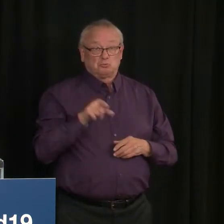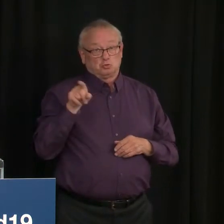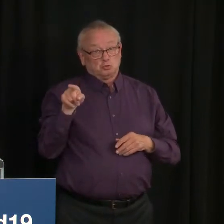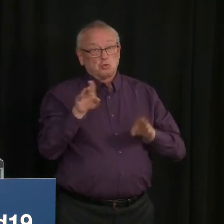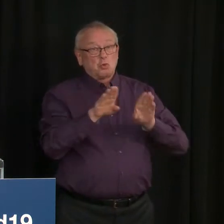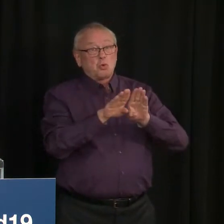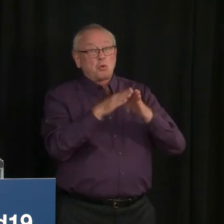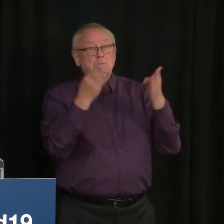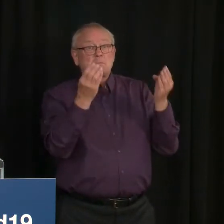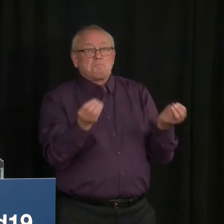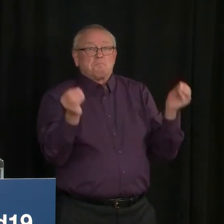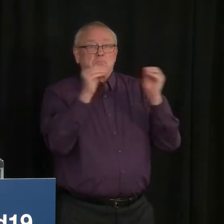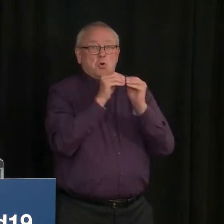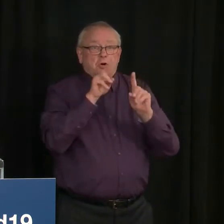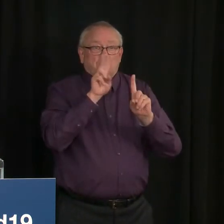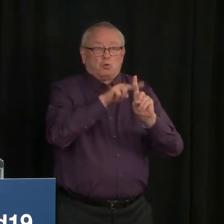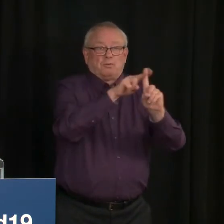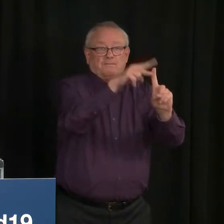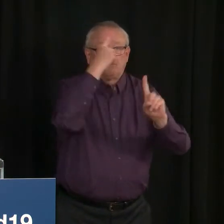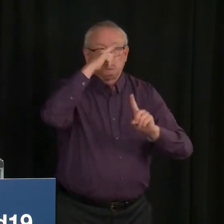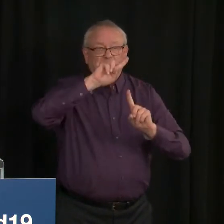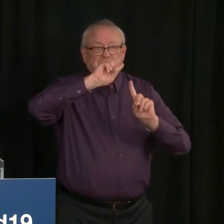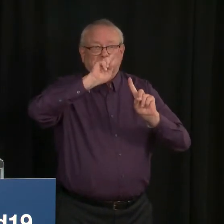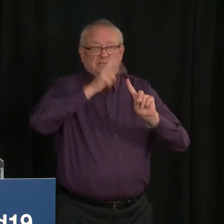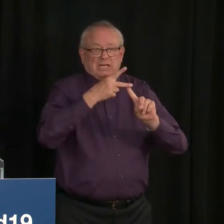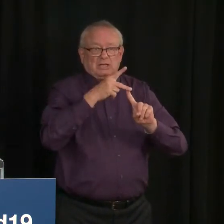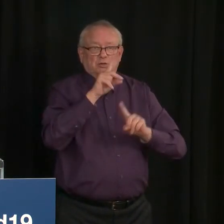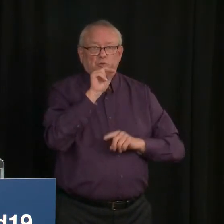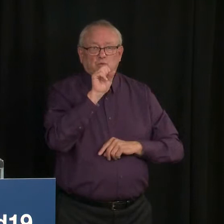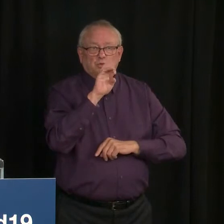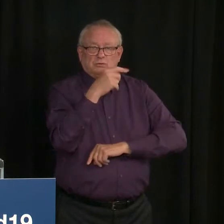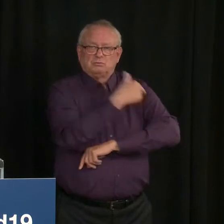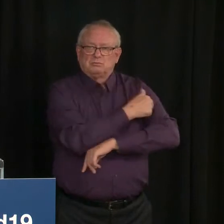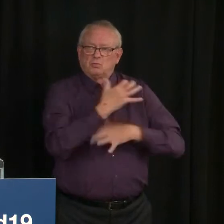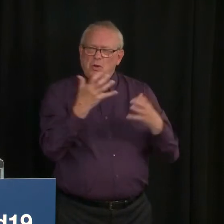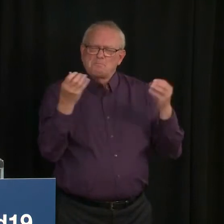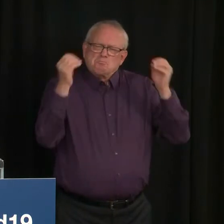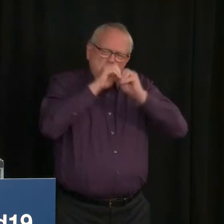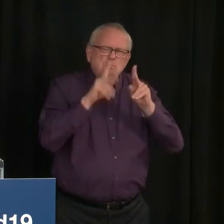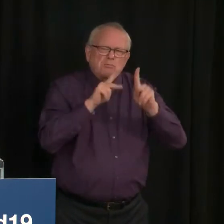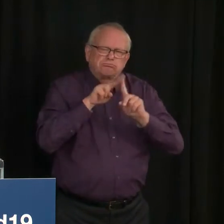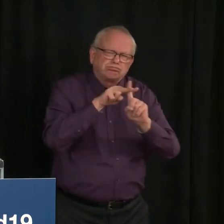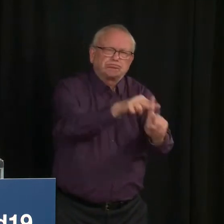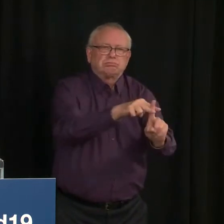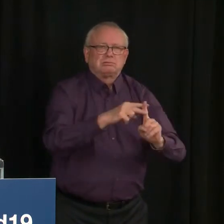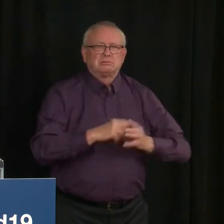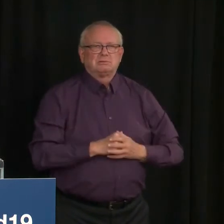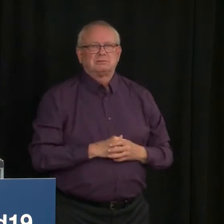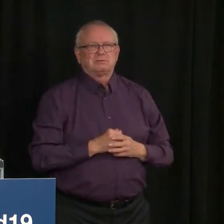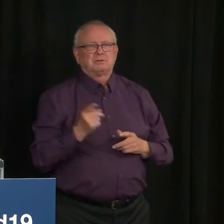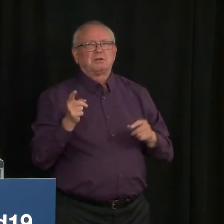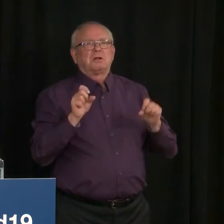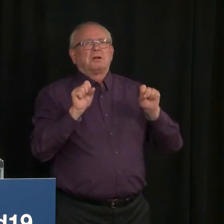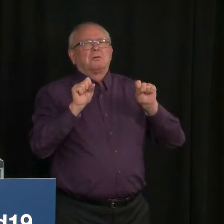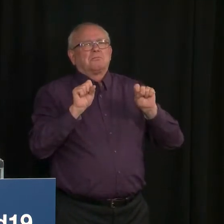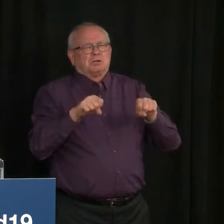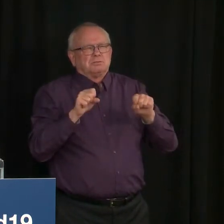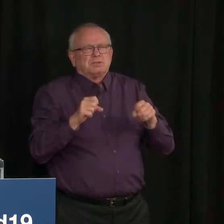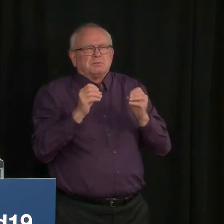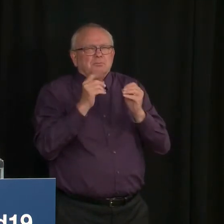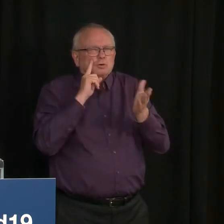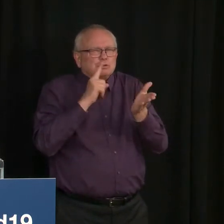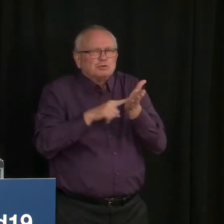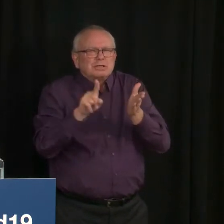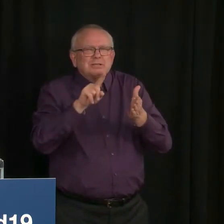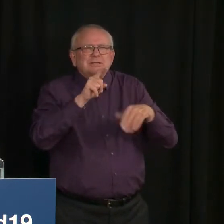to fill these appointments? We are looking at possibilities of second dose timing and considering when we